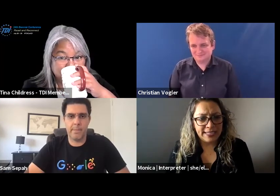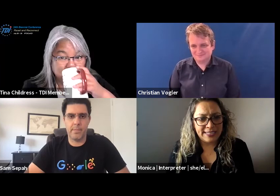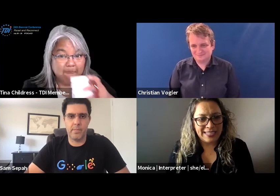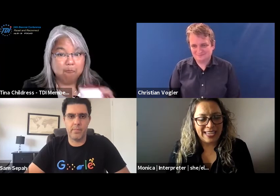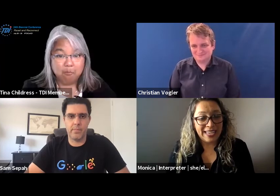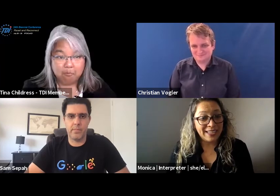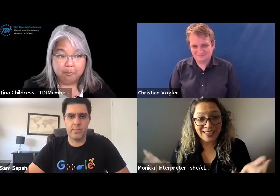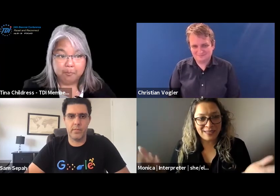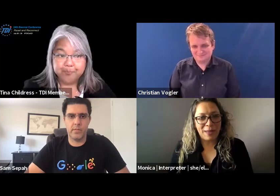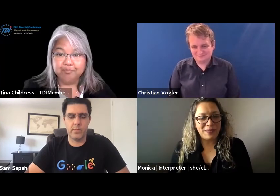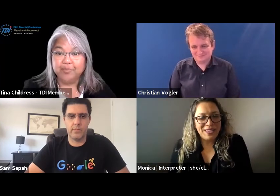Let's see. And yes, I'm happy to be here.